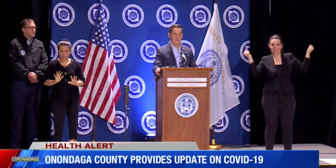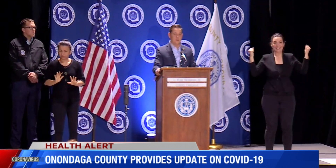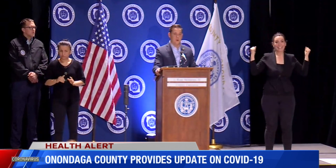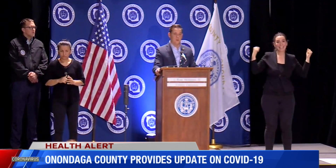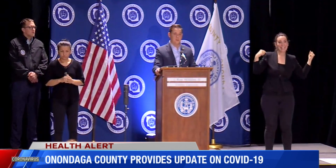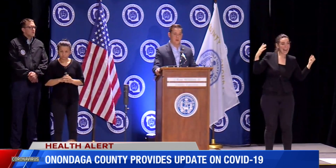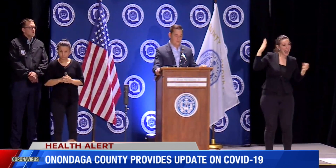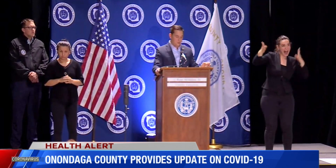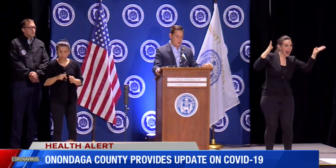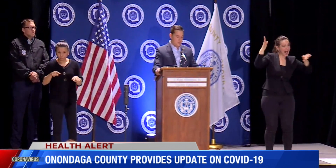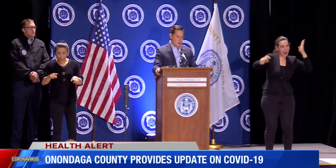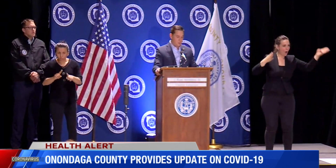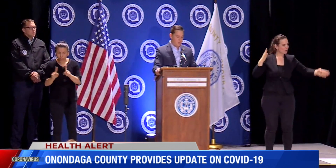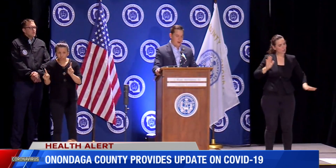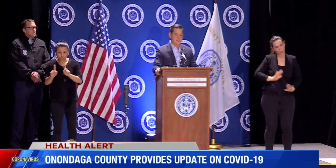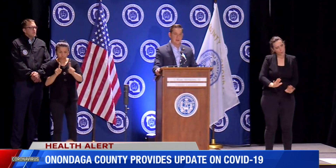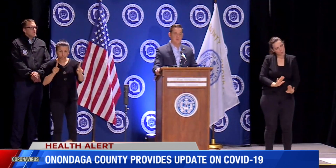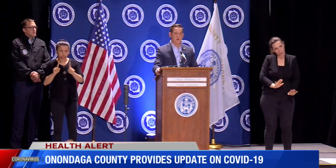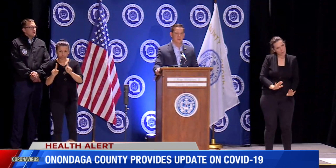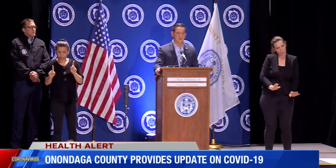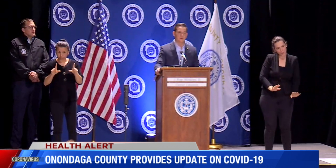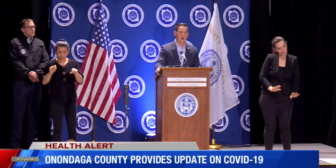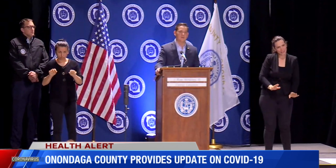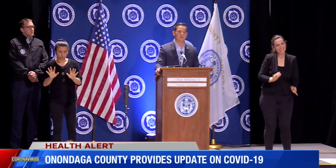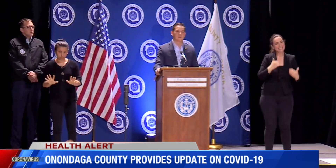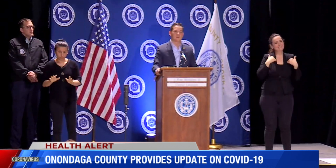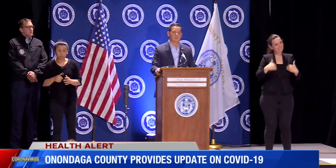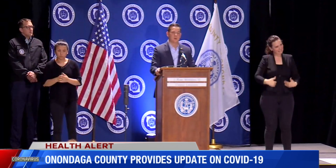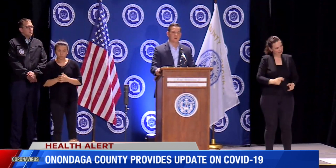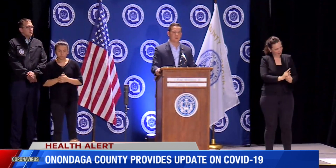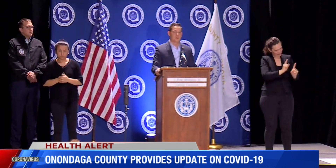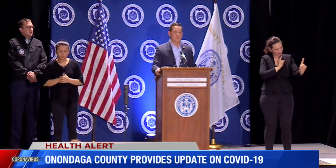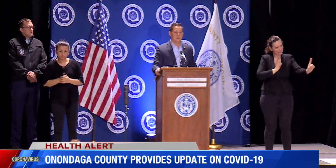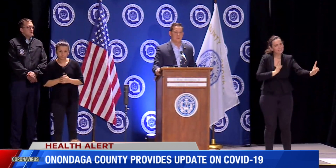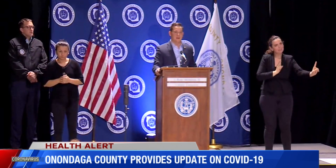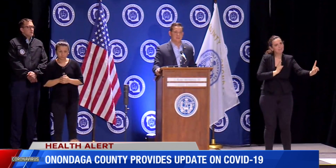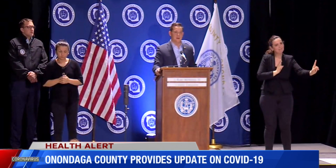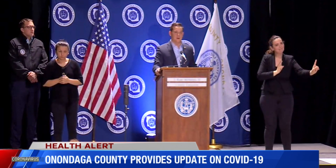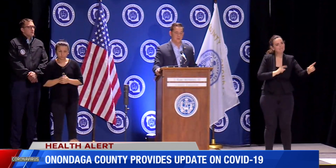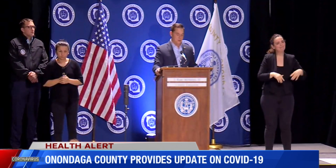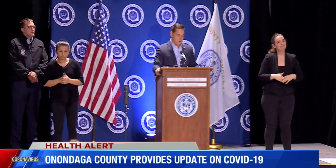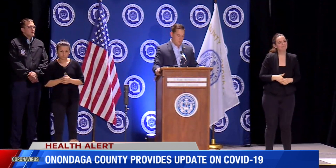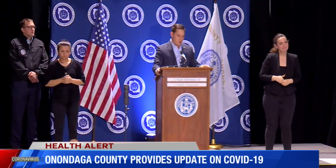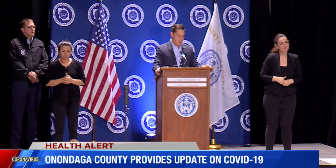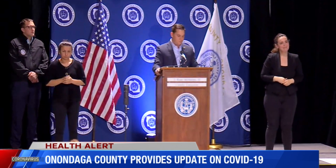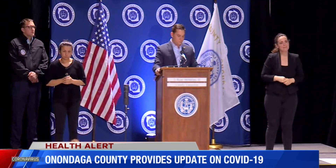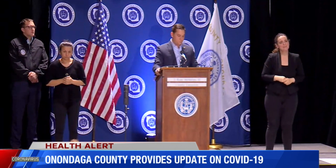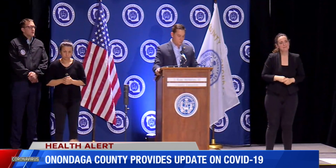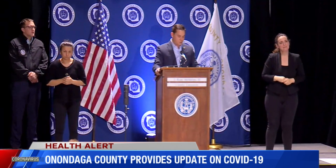your health and the public's health. We are asking everybody, obviously, to be under a voluntary